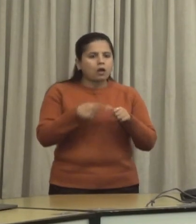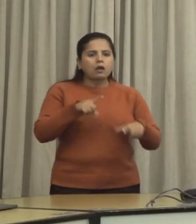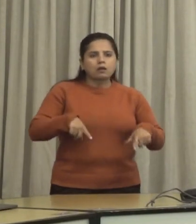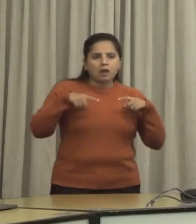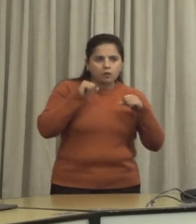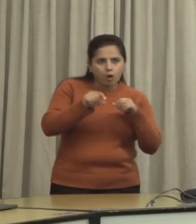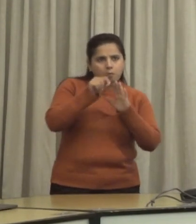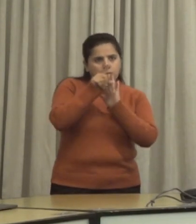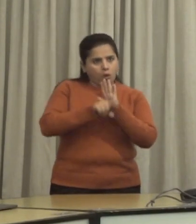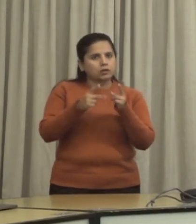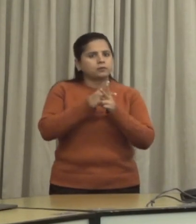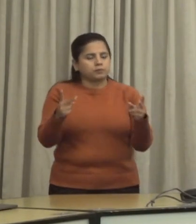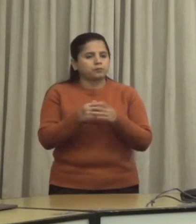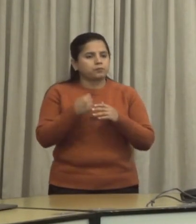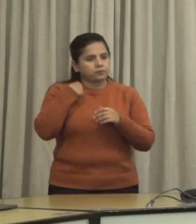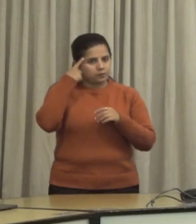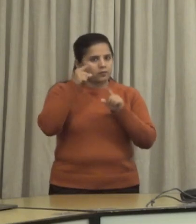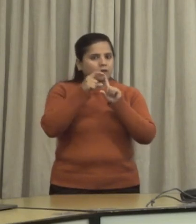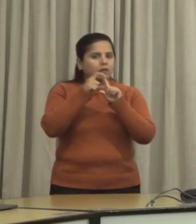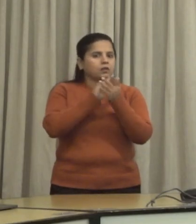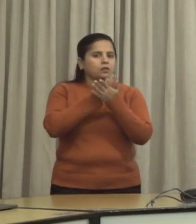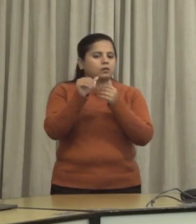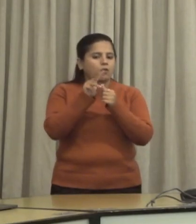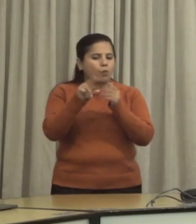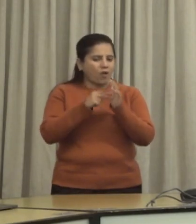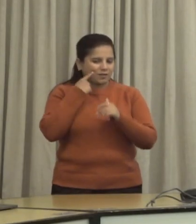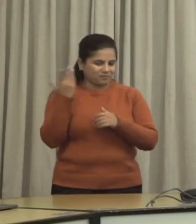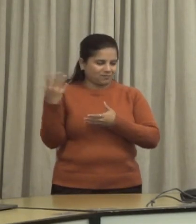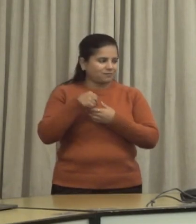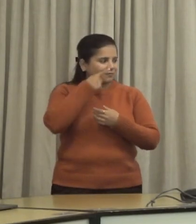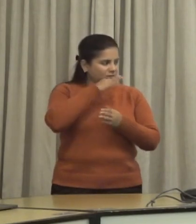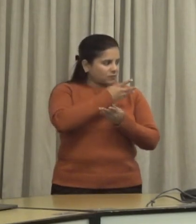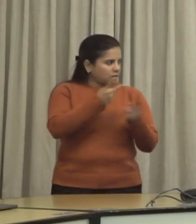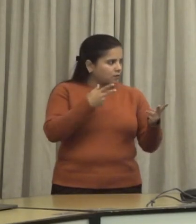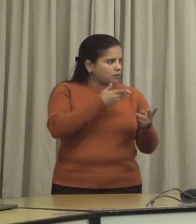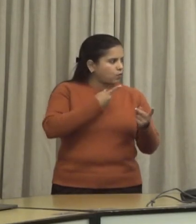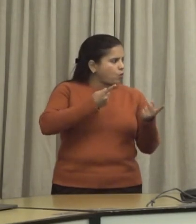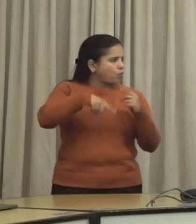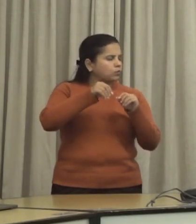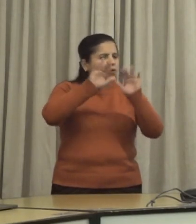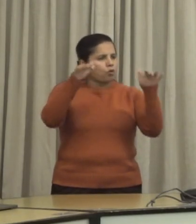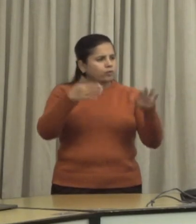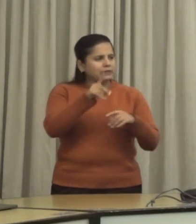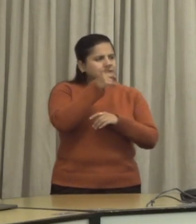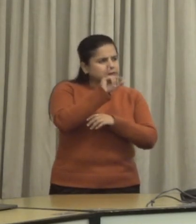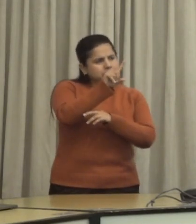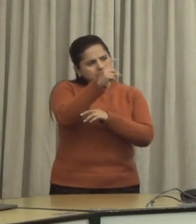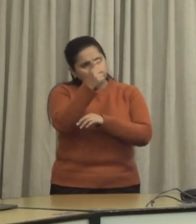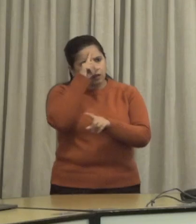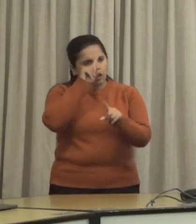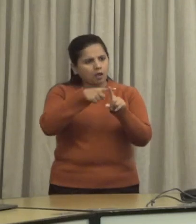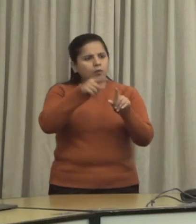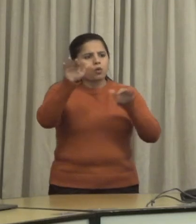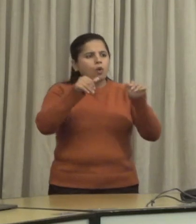care policy, I think Dhwani was part of us, and we have called almost 16, 17 experts